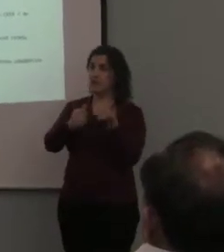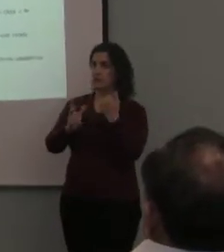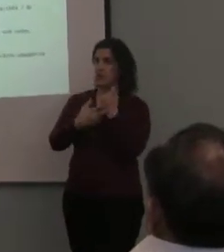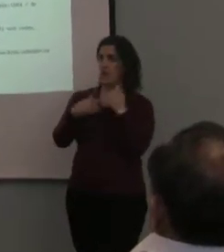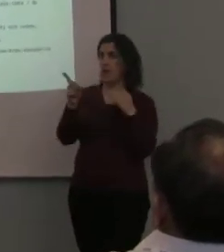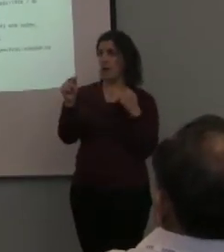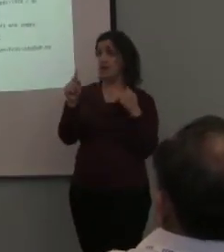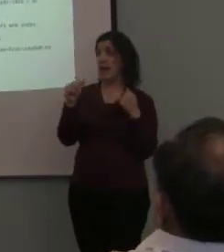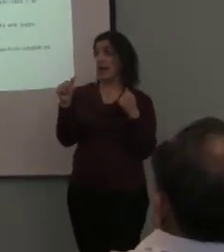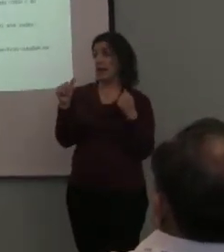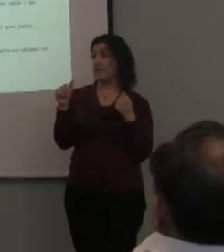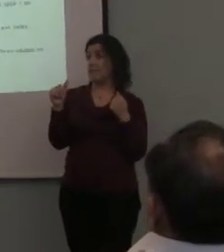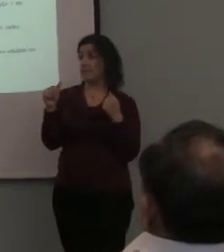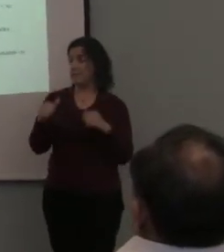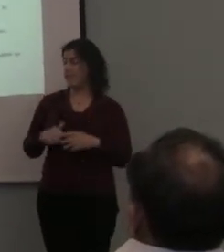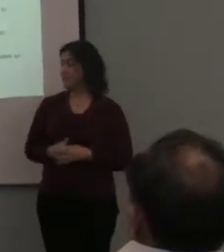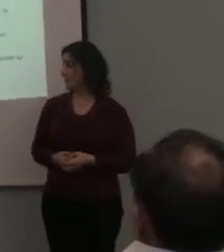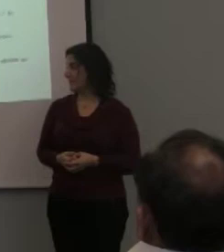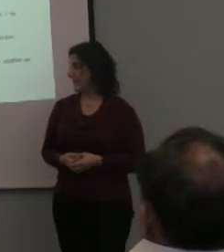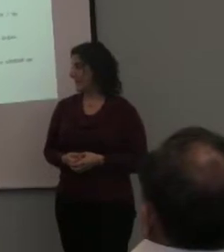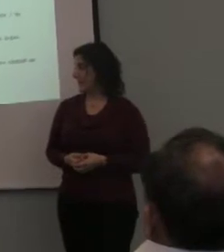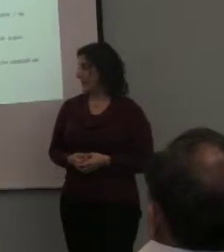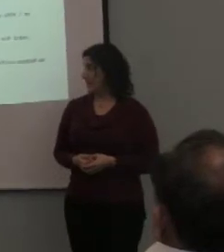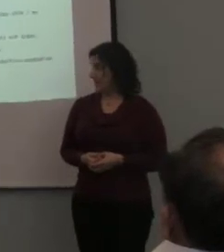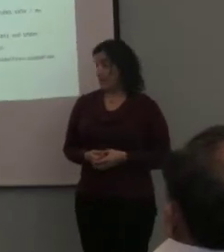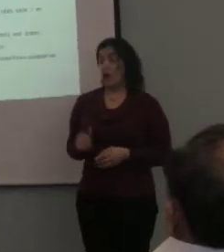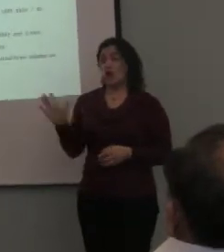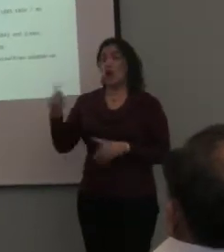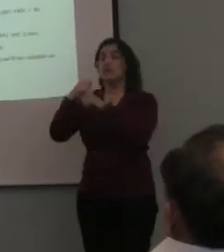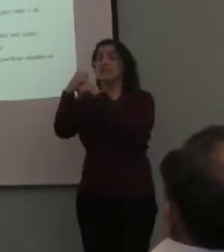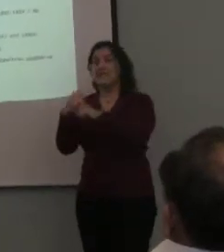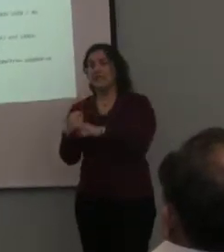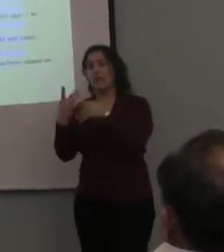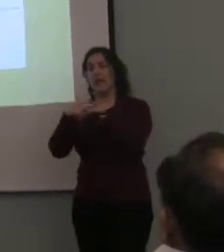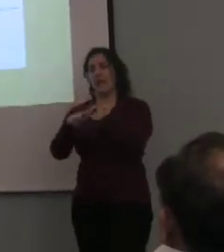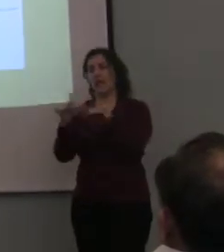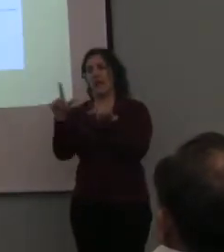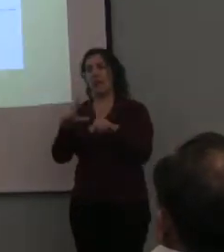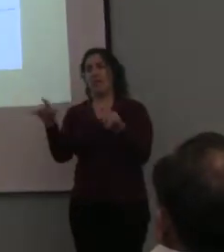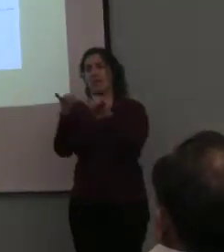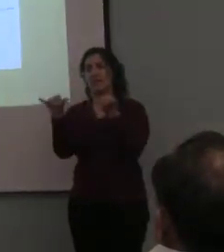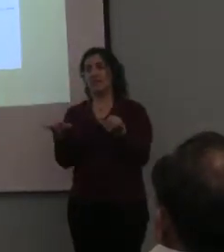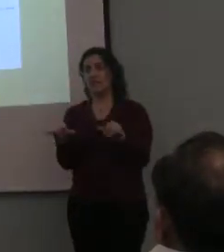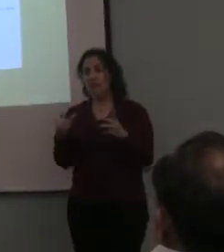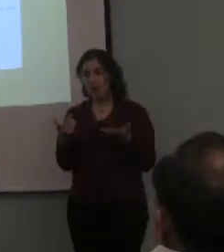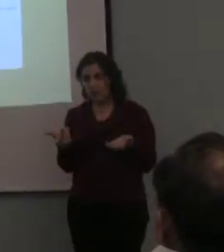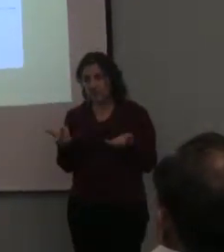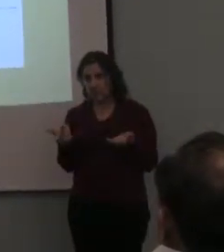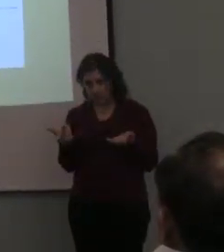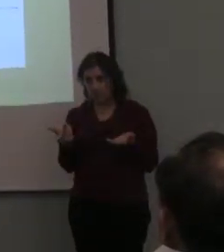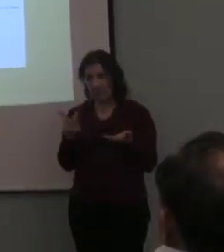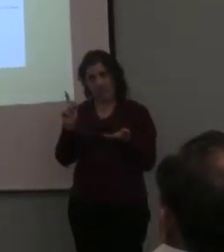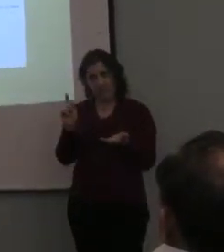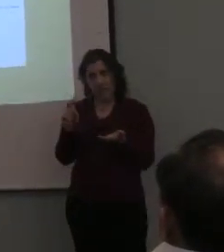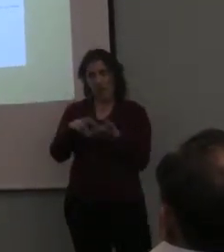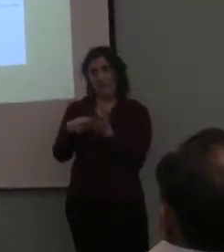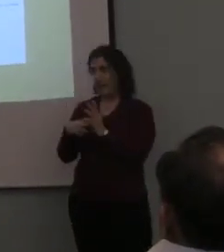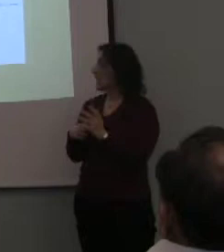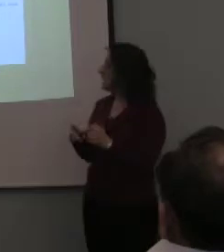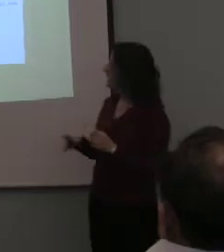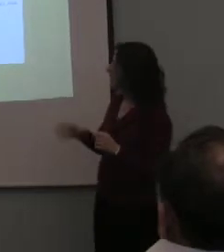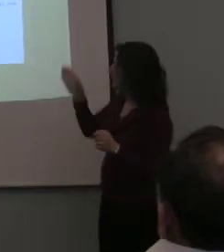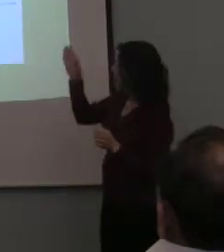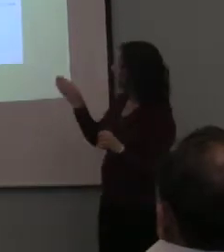data. But I said traditional integrated library system, so there must be some way to use it, and sure